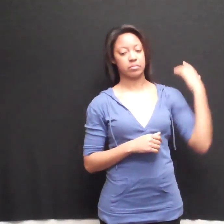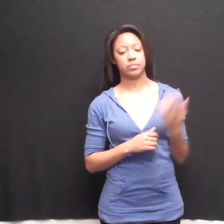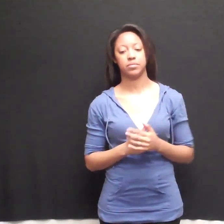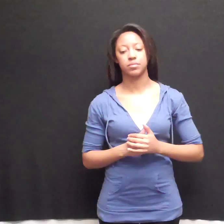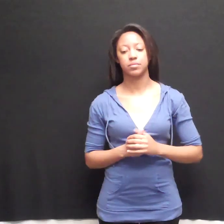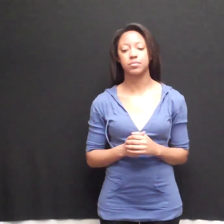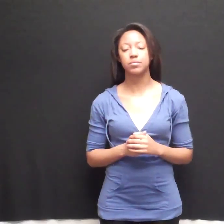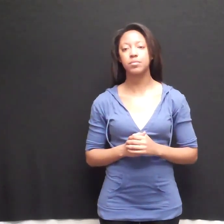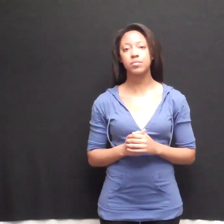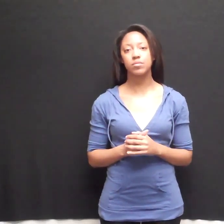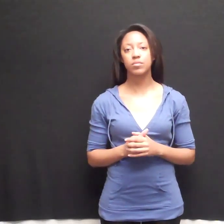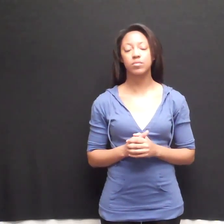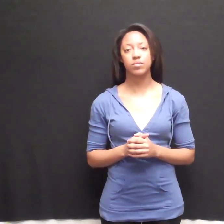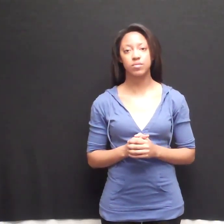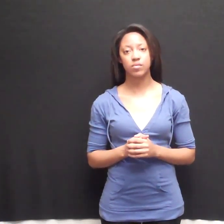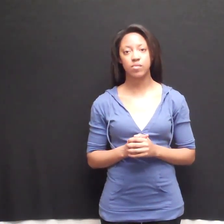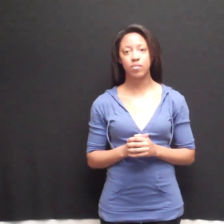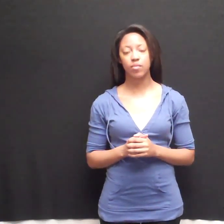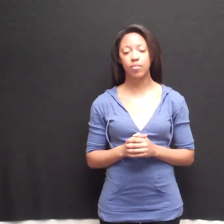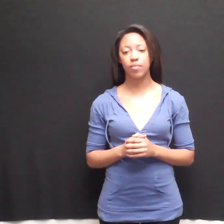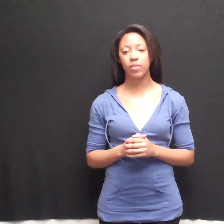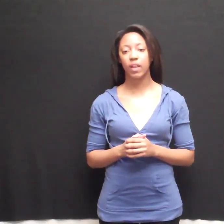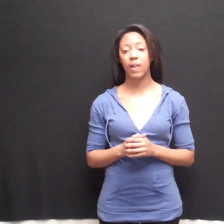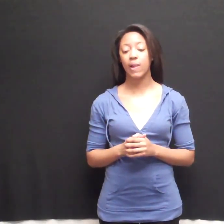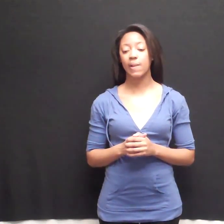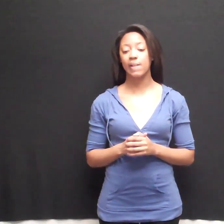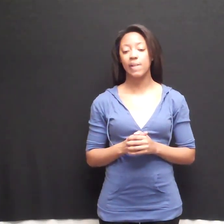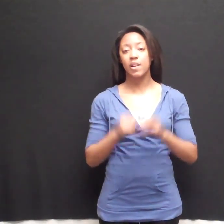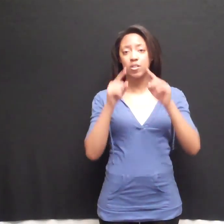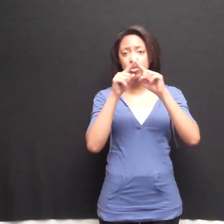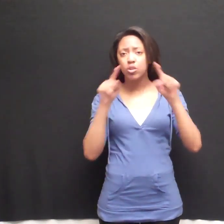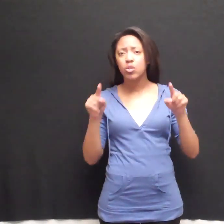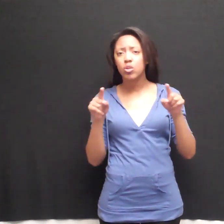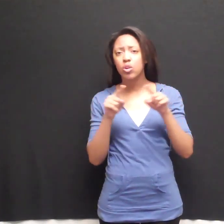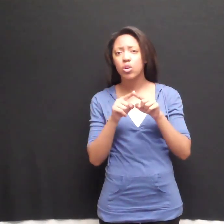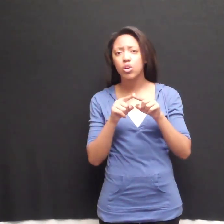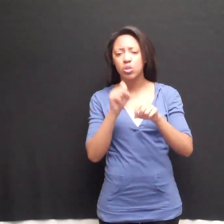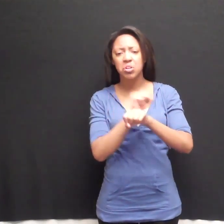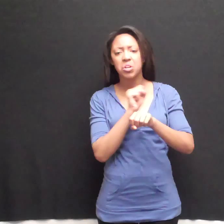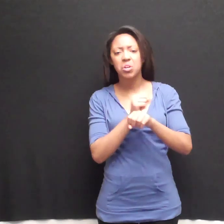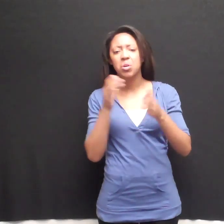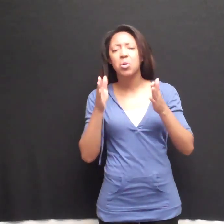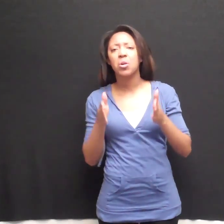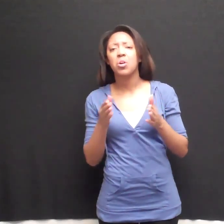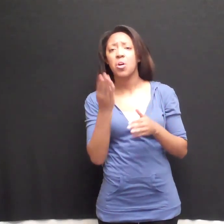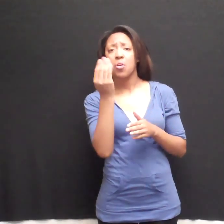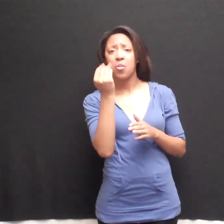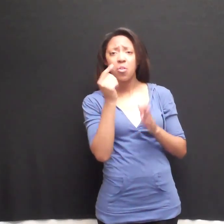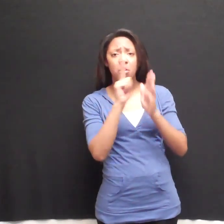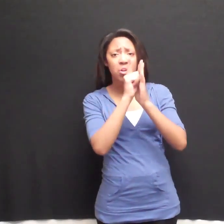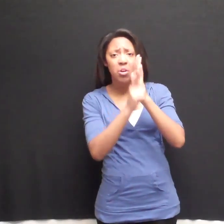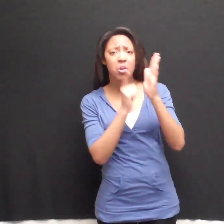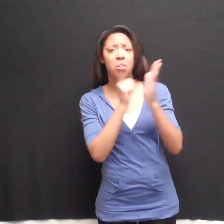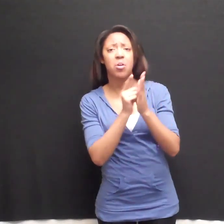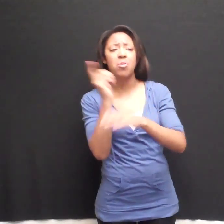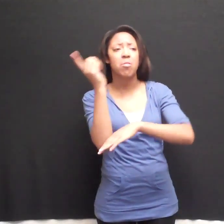But even at the Triangle, sewing machine operators faced a 14-hour workday for $2 a day at most.